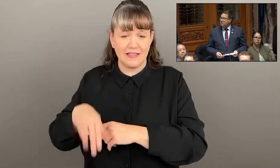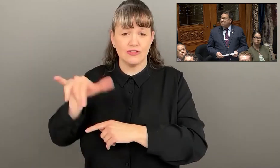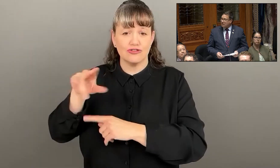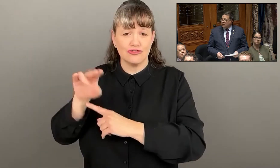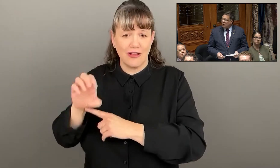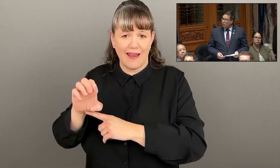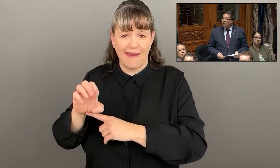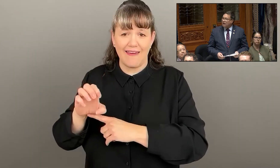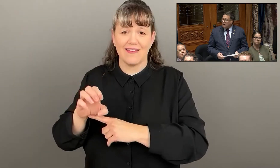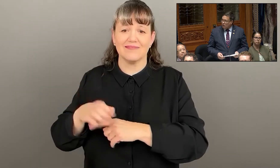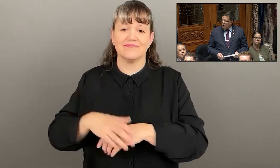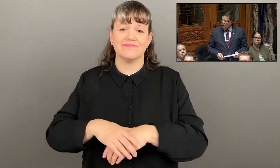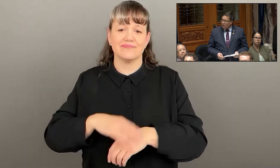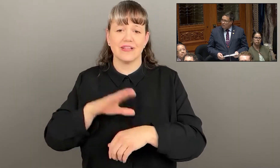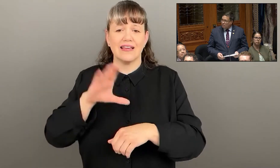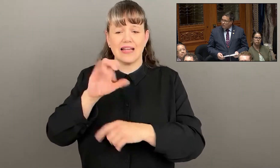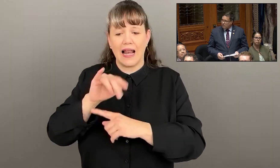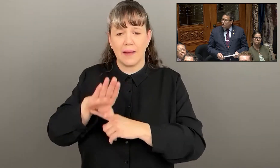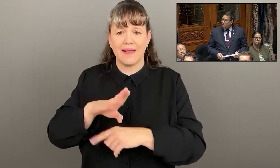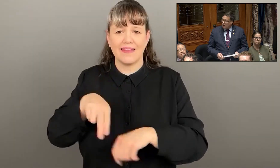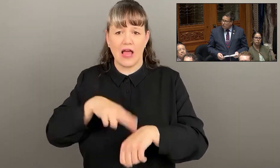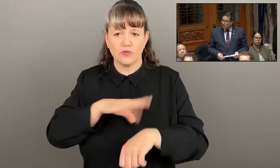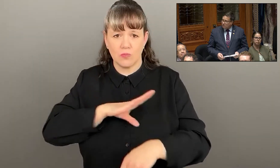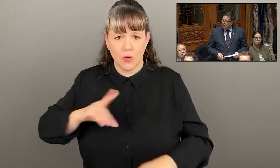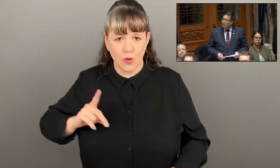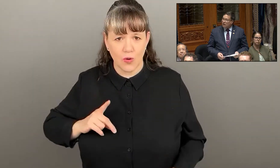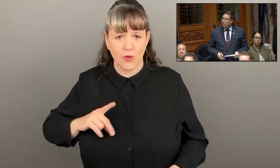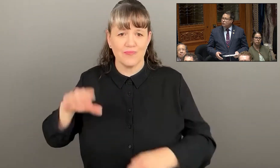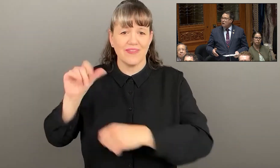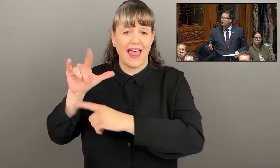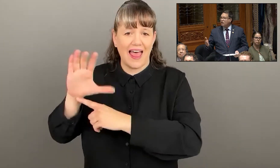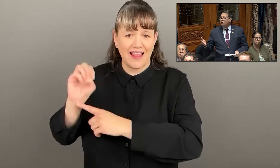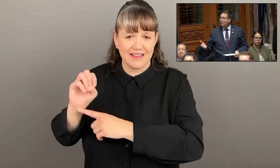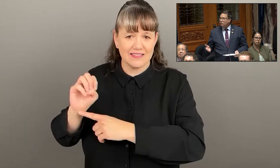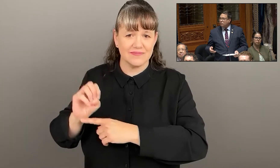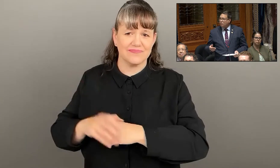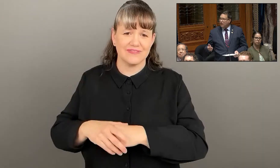able to see or hear this introduction, they